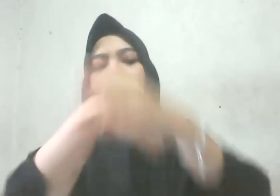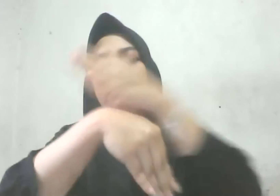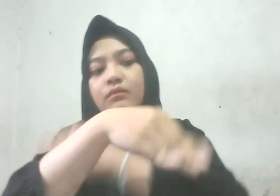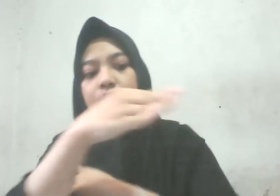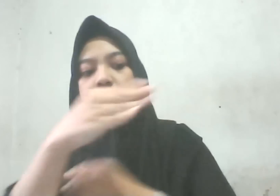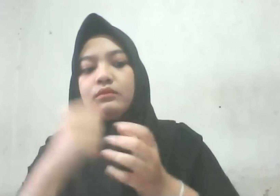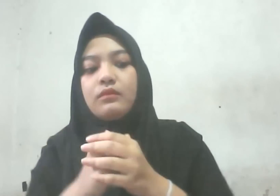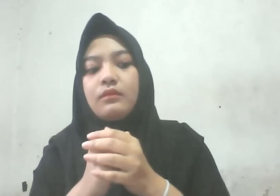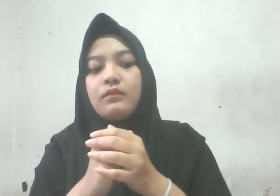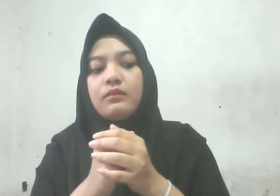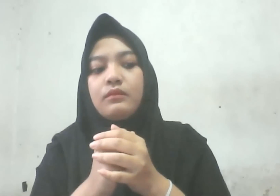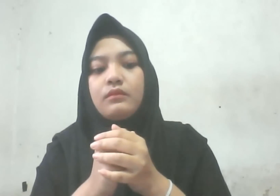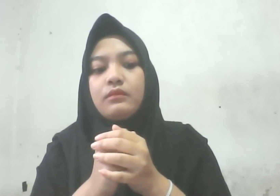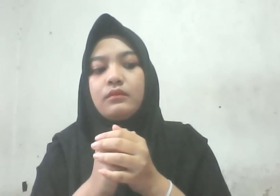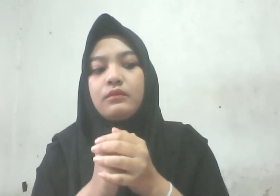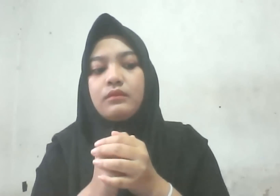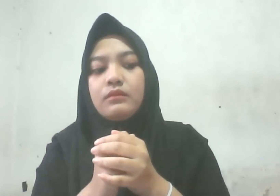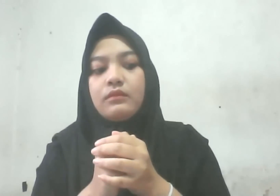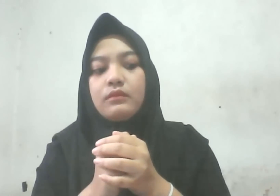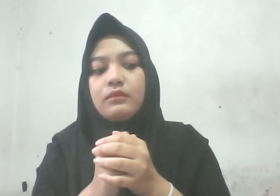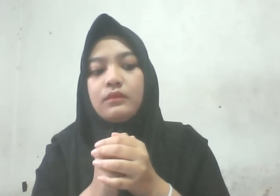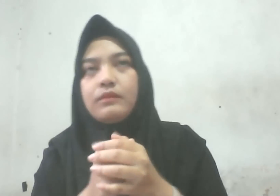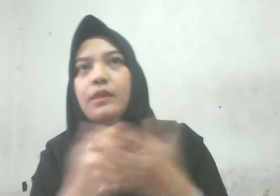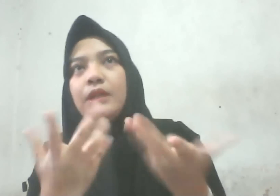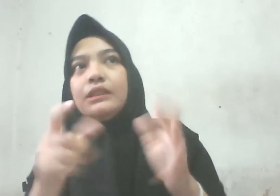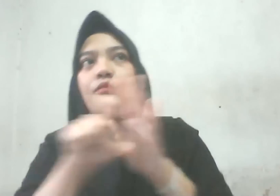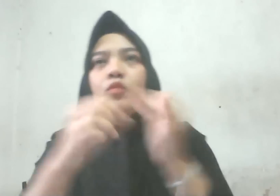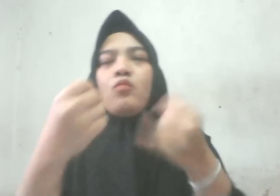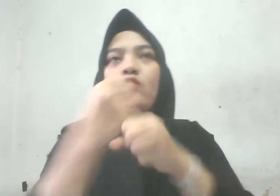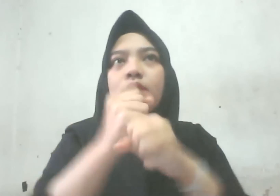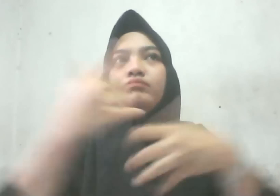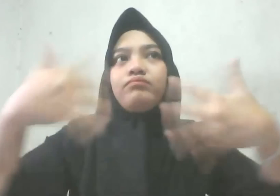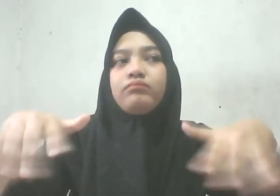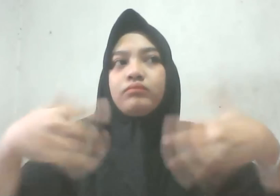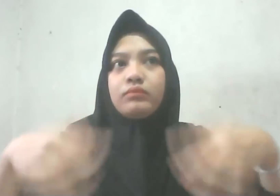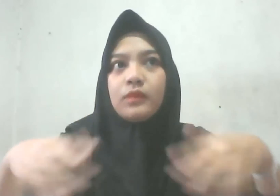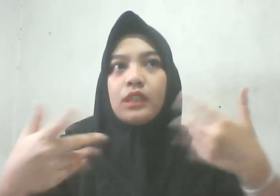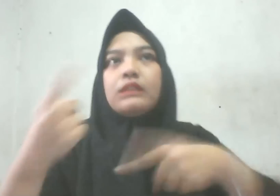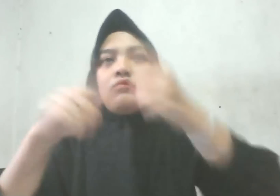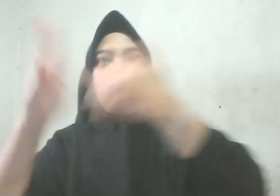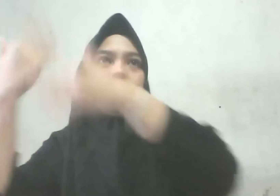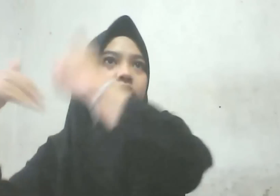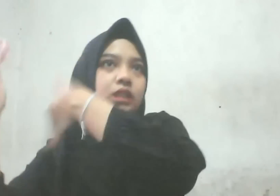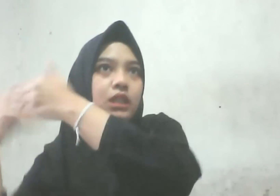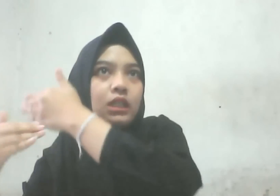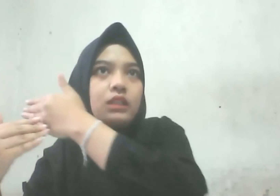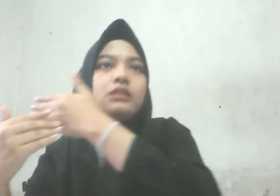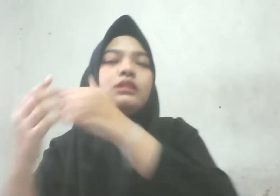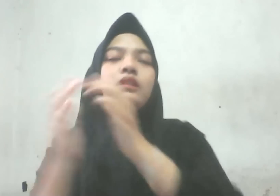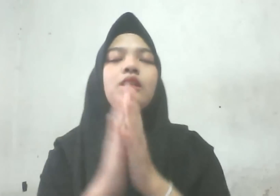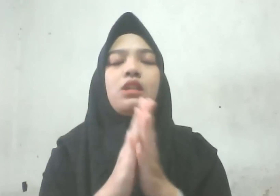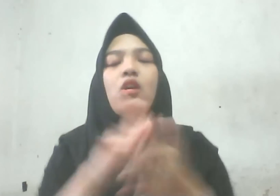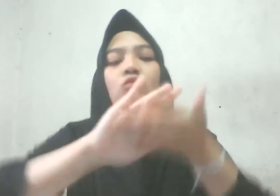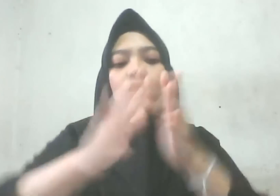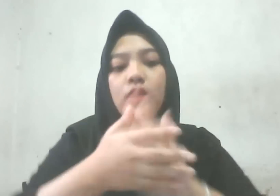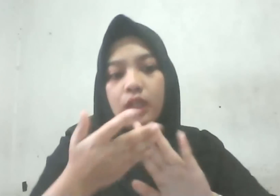of quite nebulous practices of our cultures, our histories, our communities,